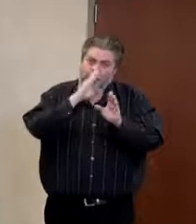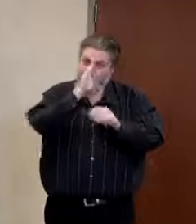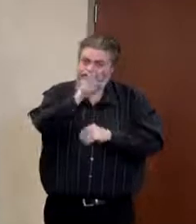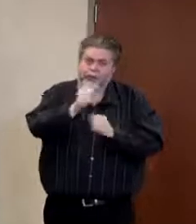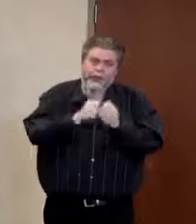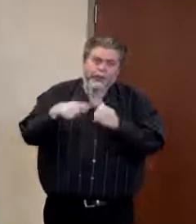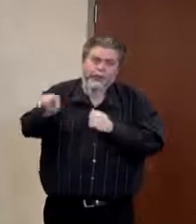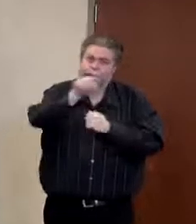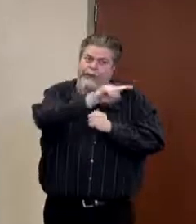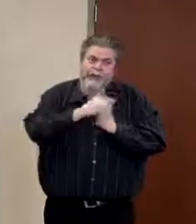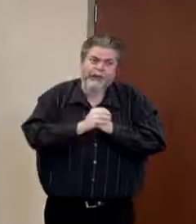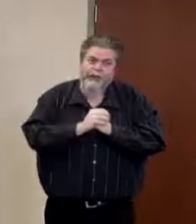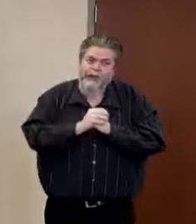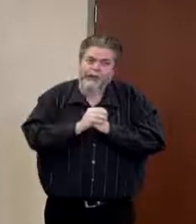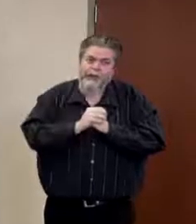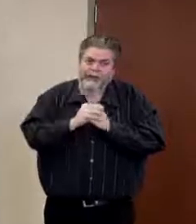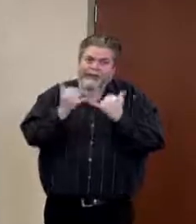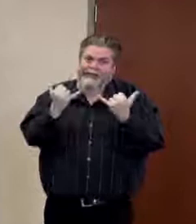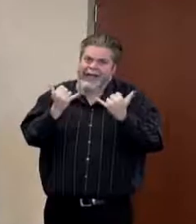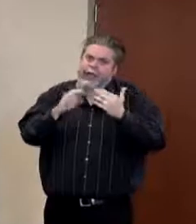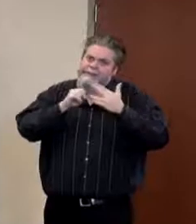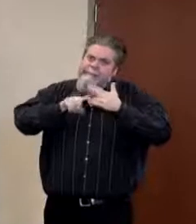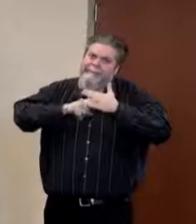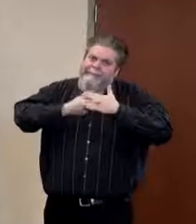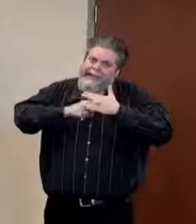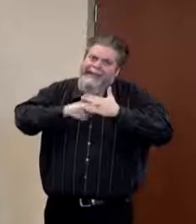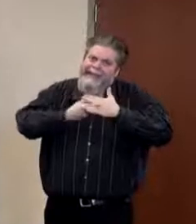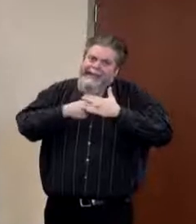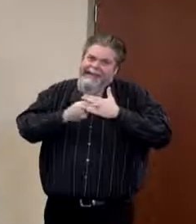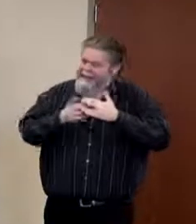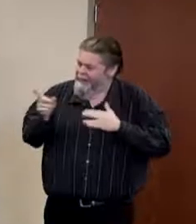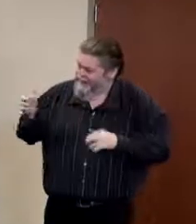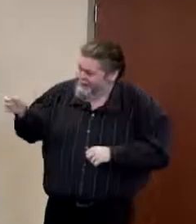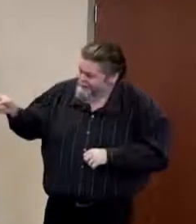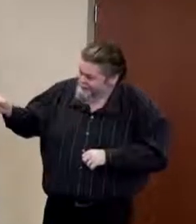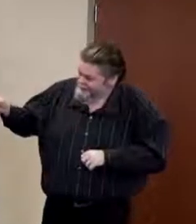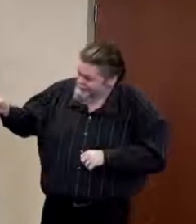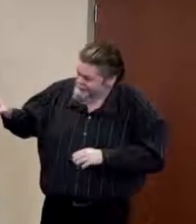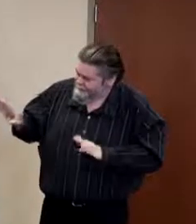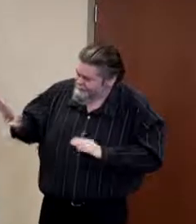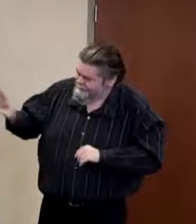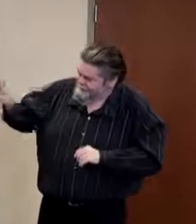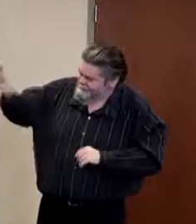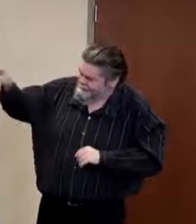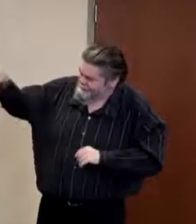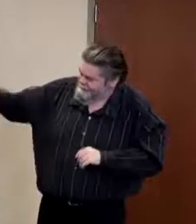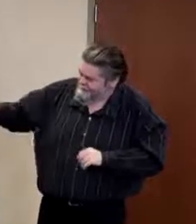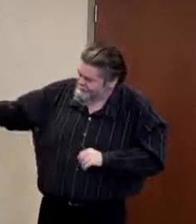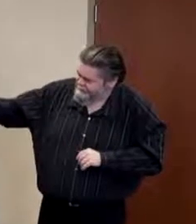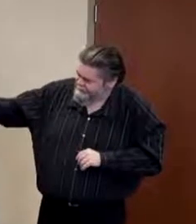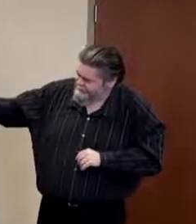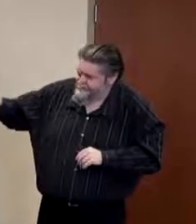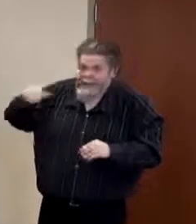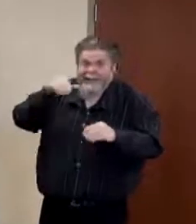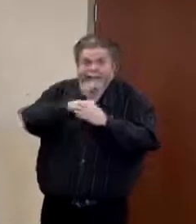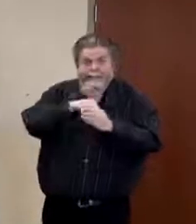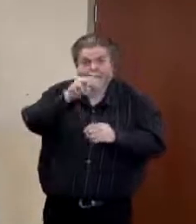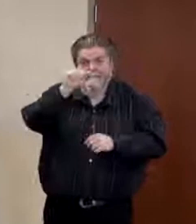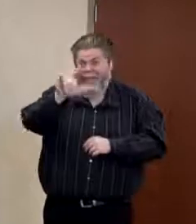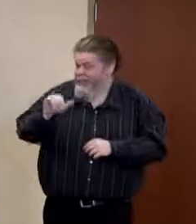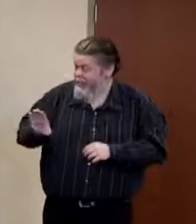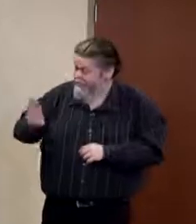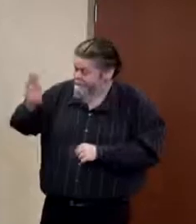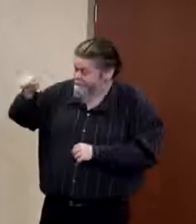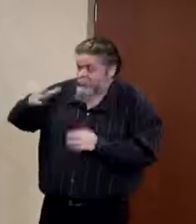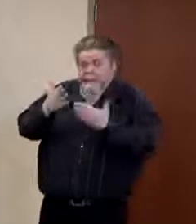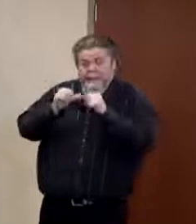that we're just beginning, okay, this process. And so over the course of May and into